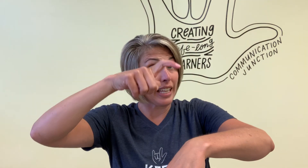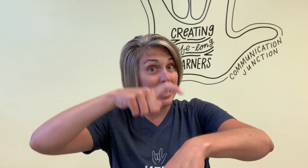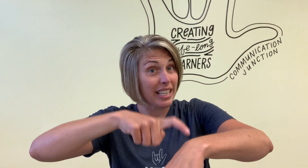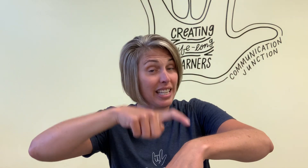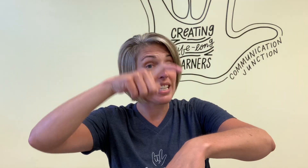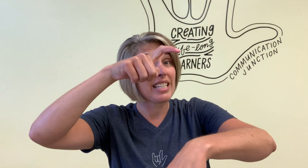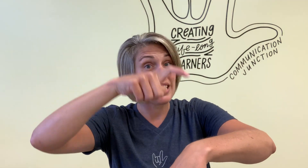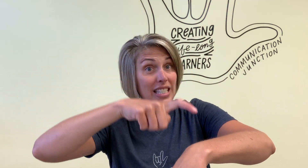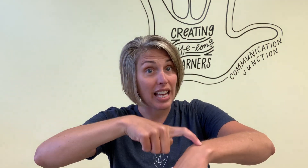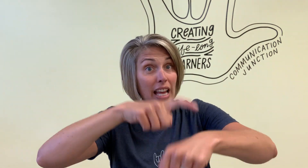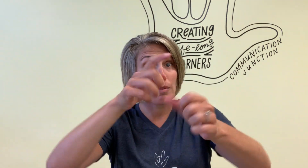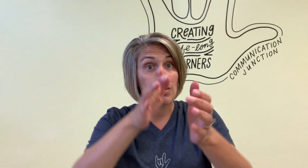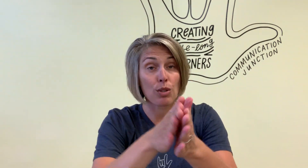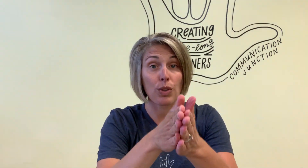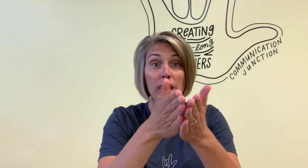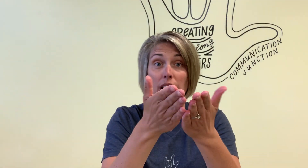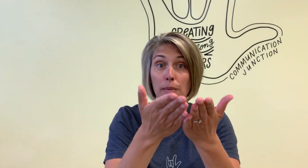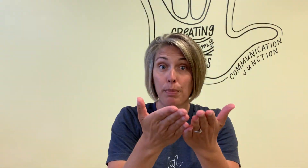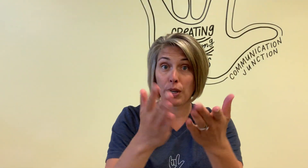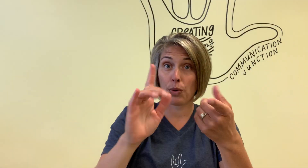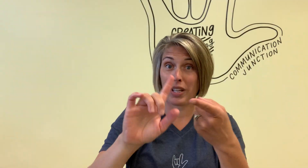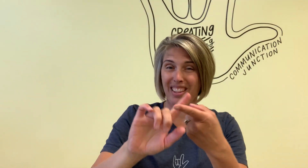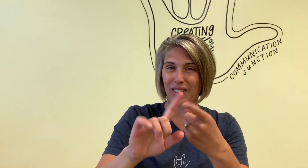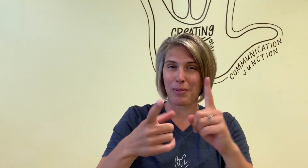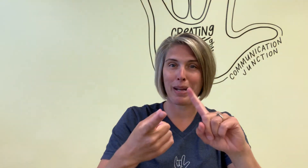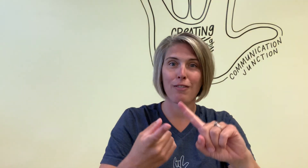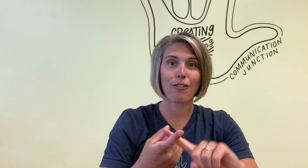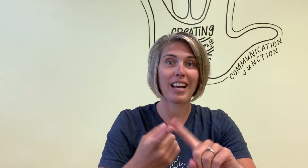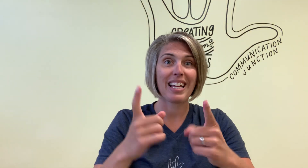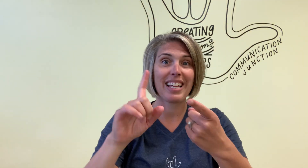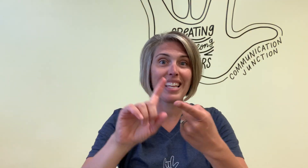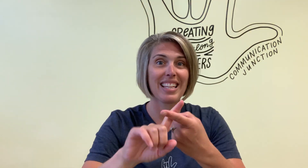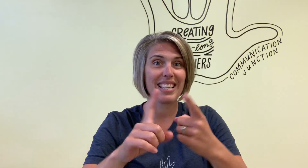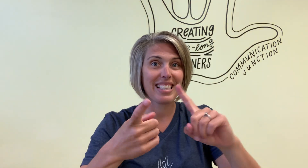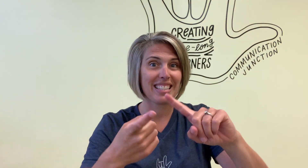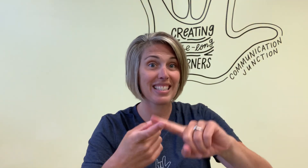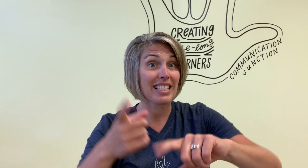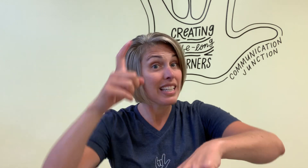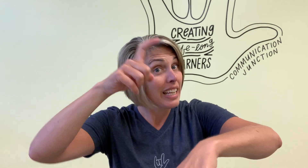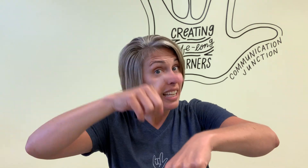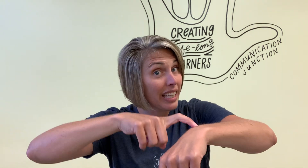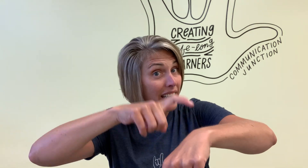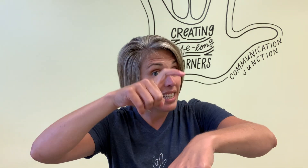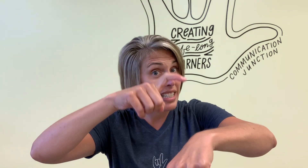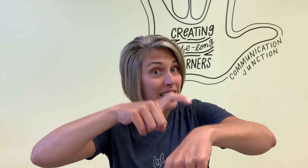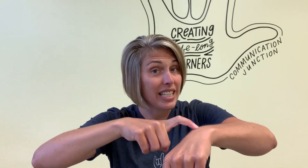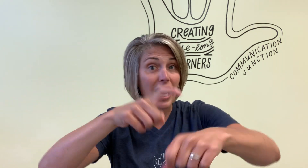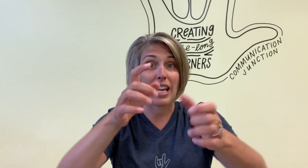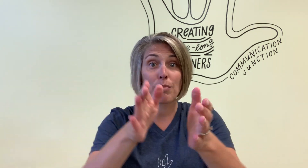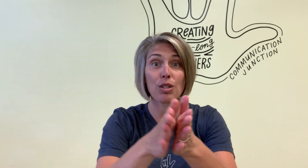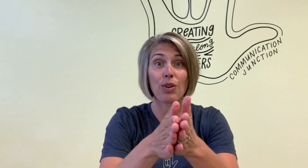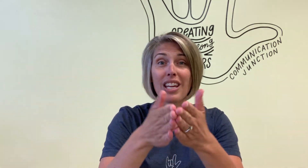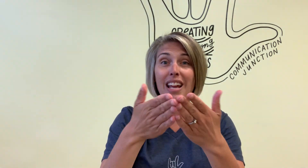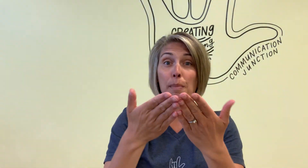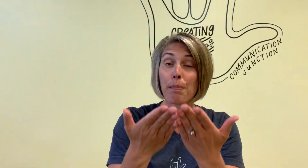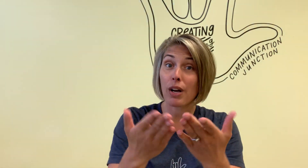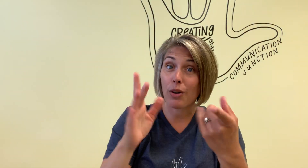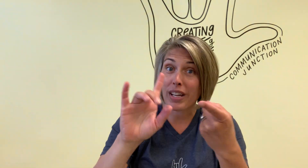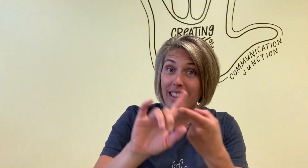It is time to read a book with all my friends. It is time to read a book with